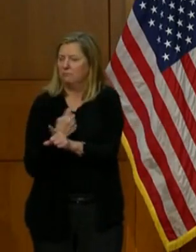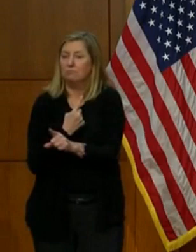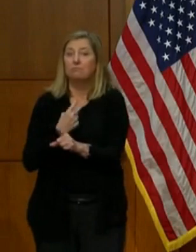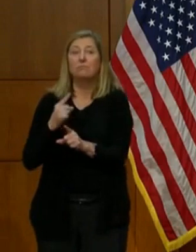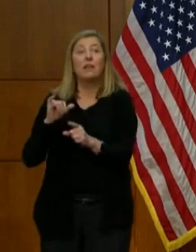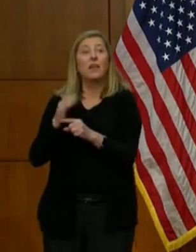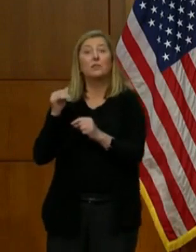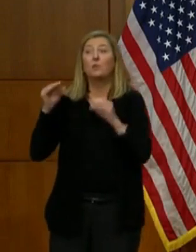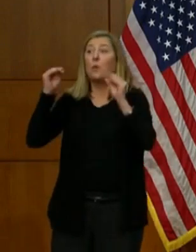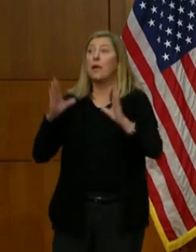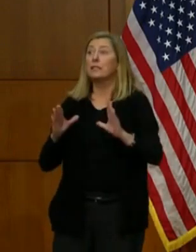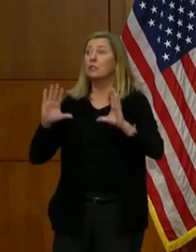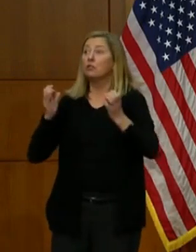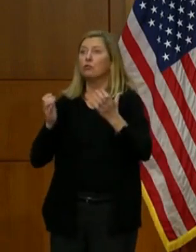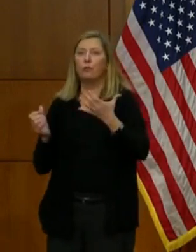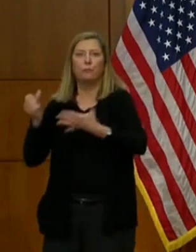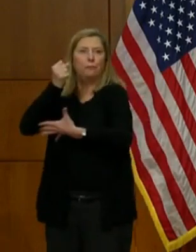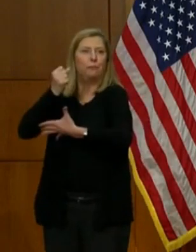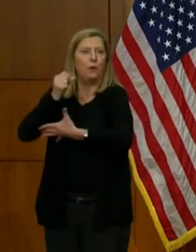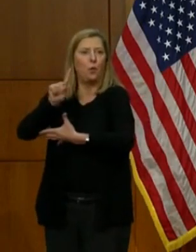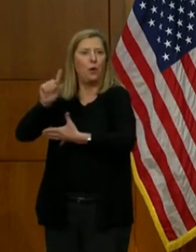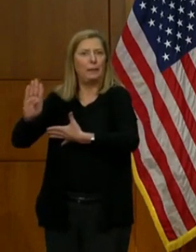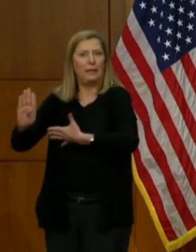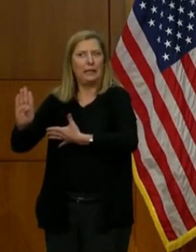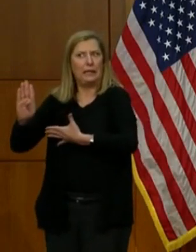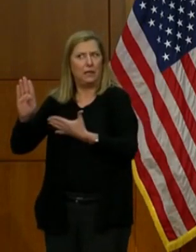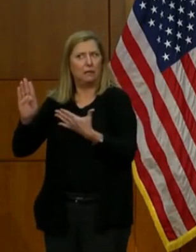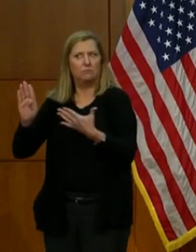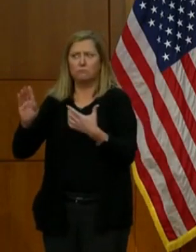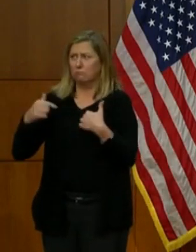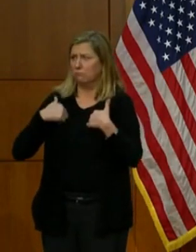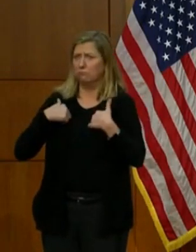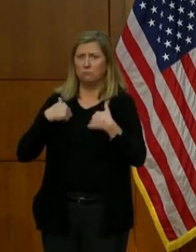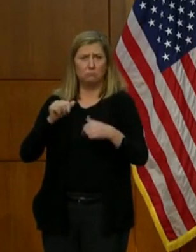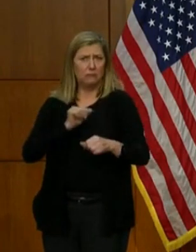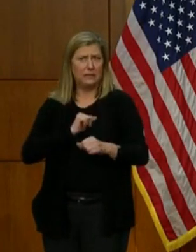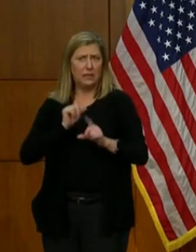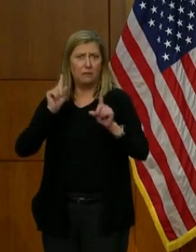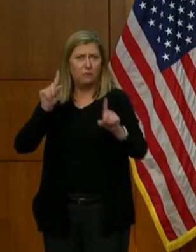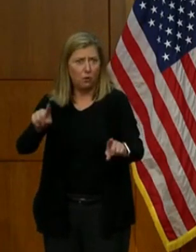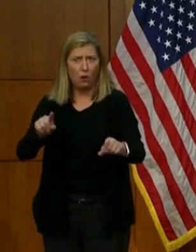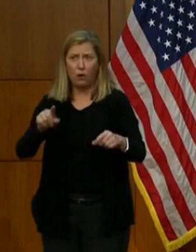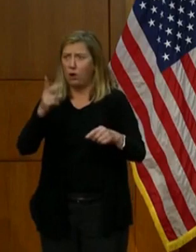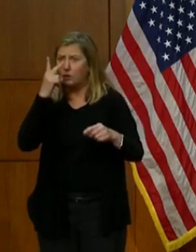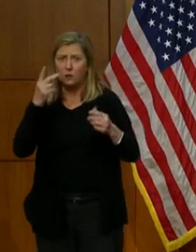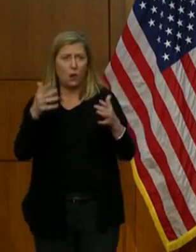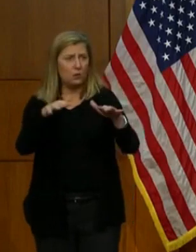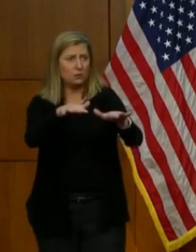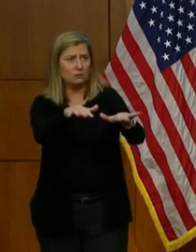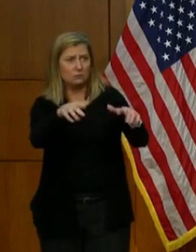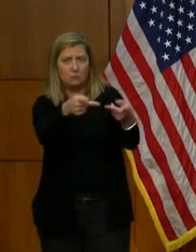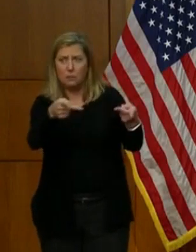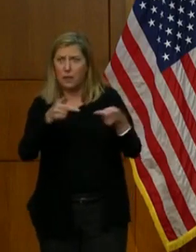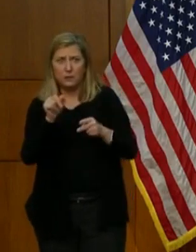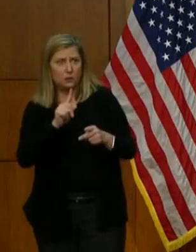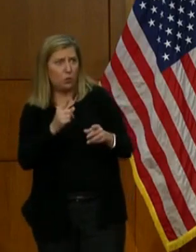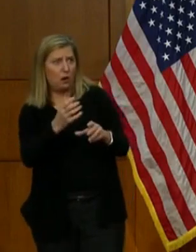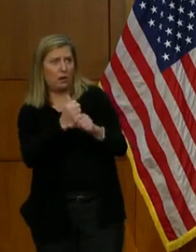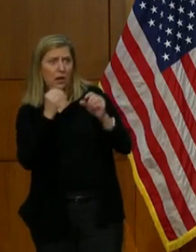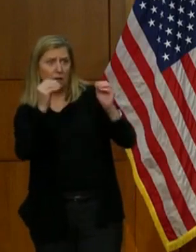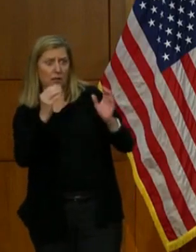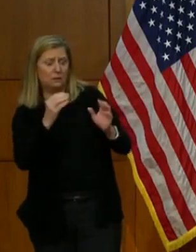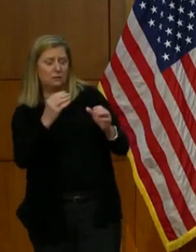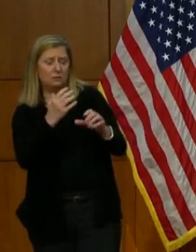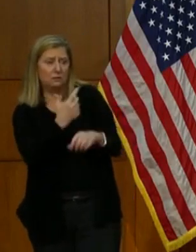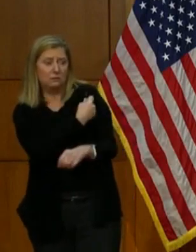them a priority. They're in 1B, and I've been to a lot of those vaccination sites, and I don't have the percentage of what teachers have